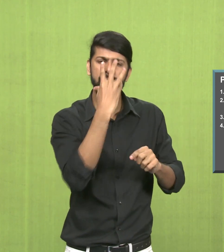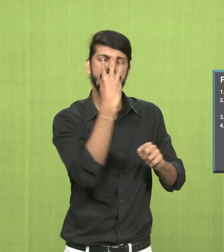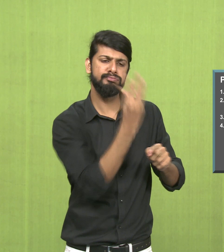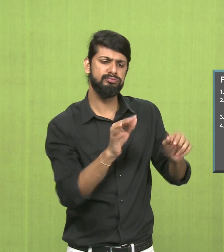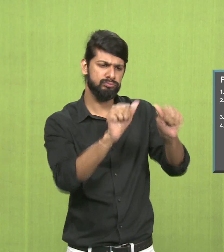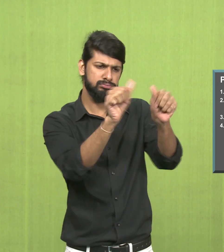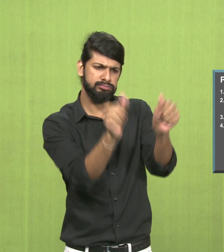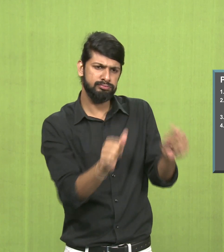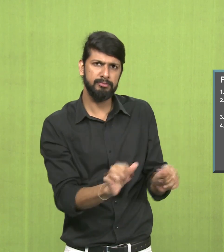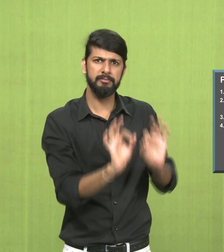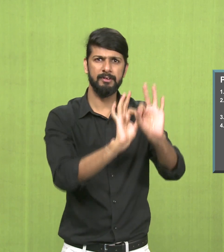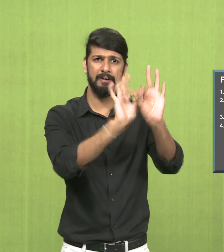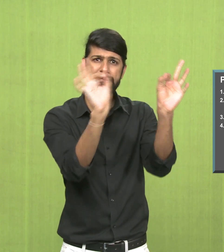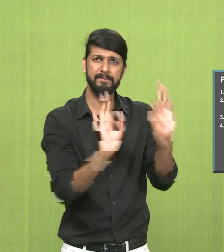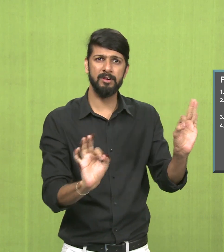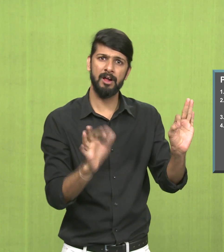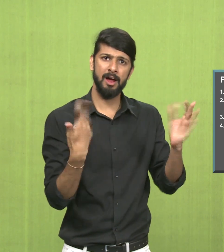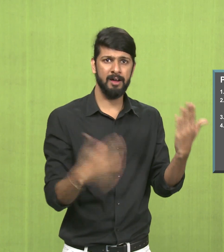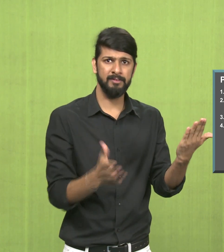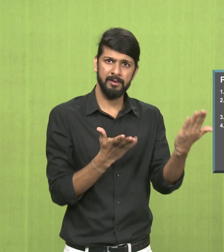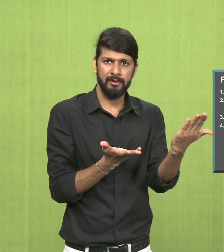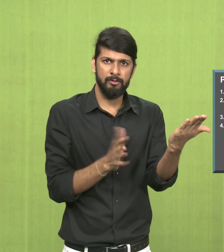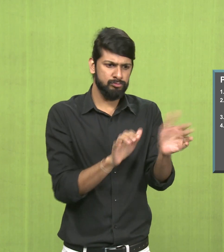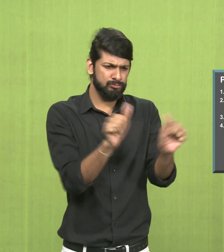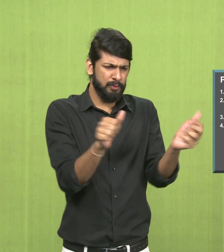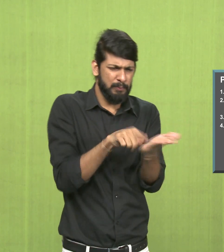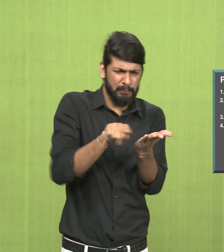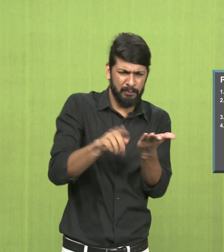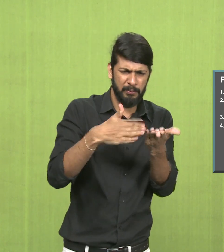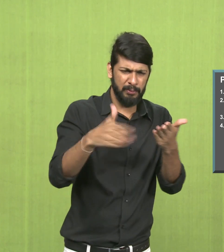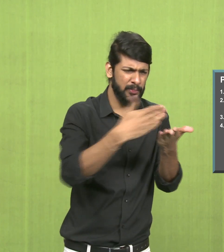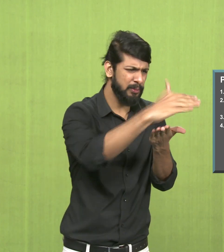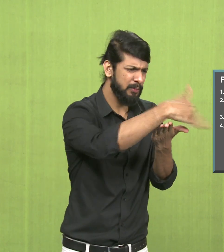on the surface of the material which you are using for making a block.